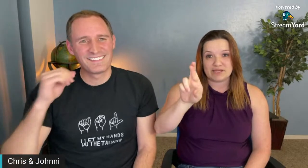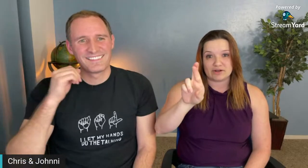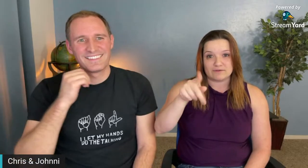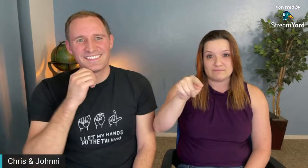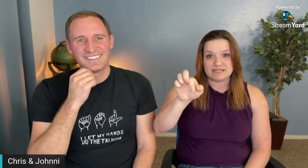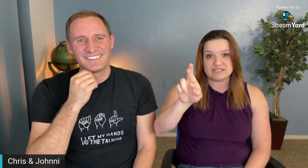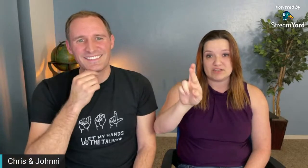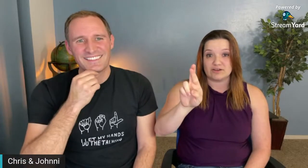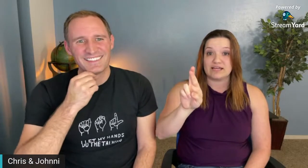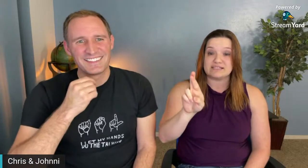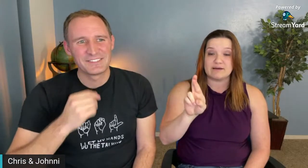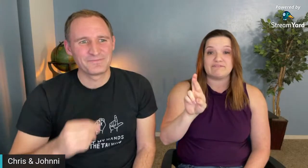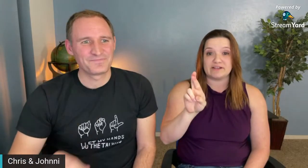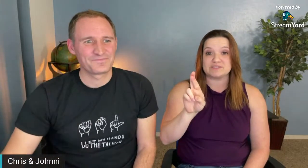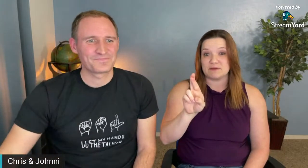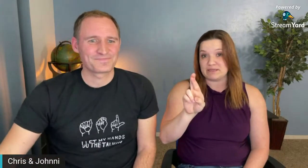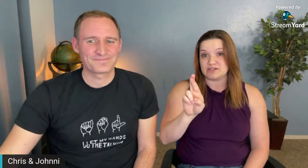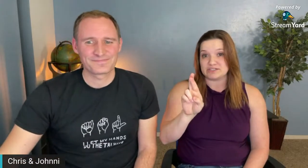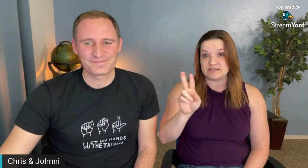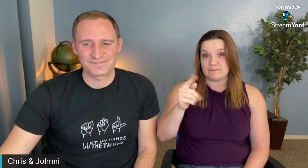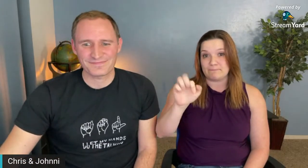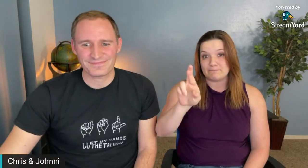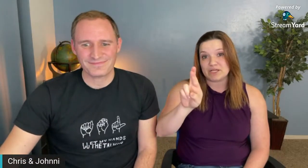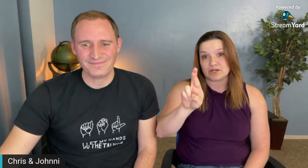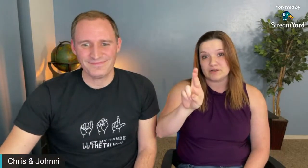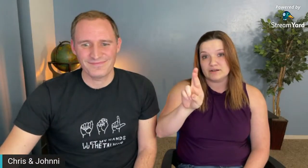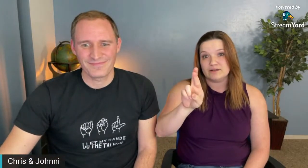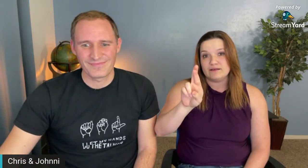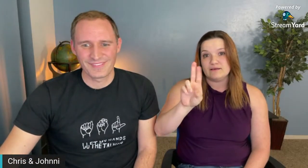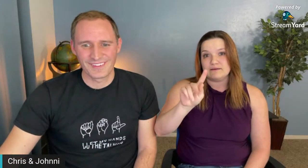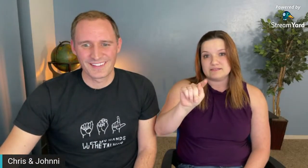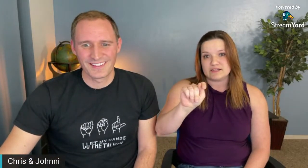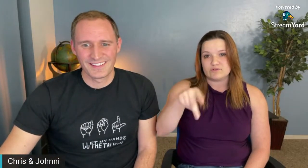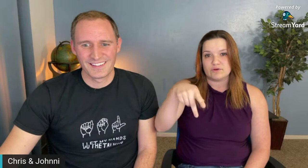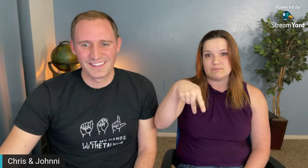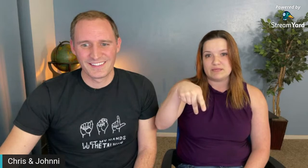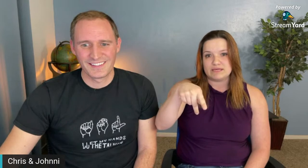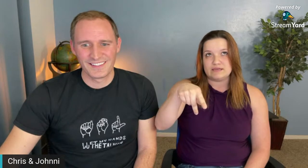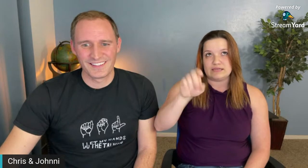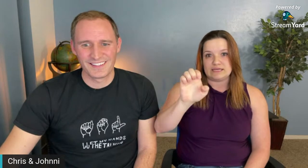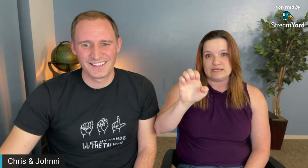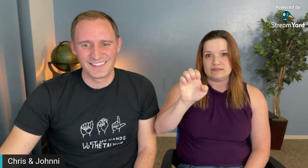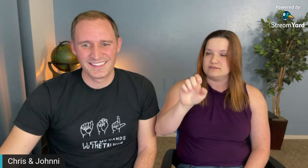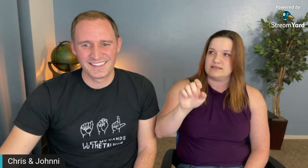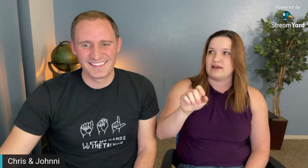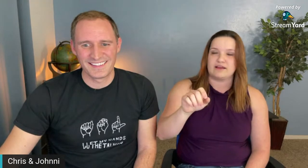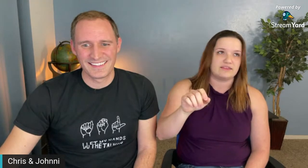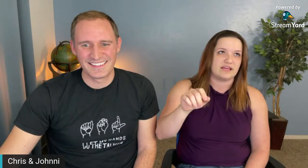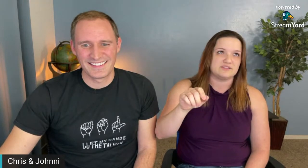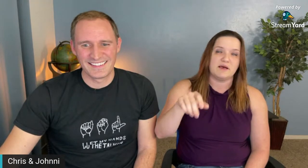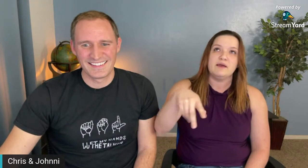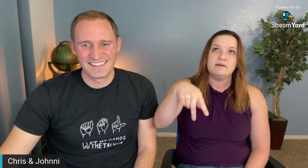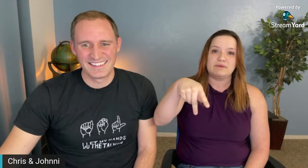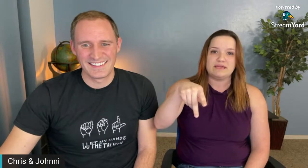Peter. PTR. That's how I fingerspell Peter just now. Peter. Instead of going so now I gotta think how you spell